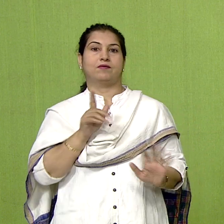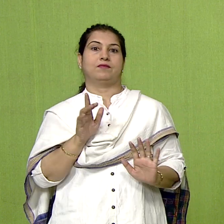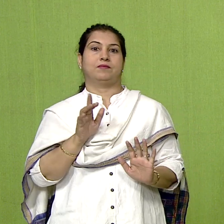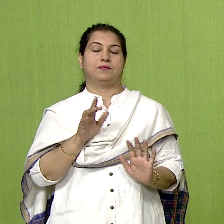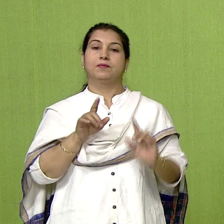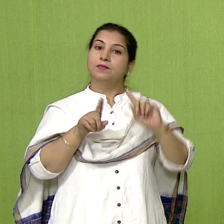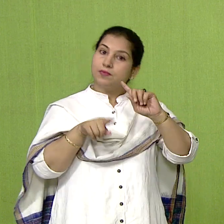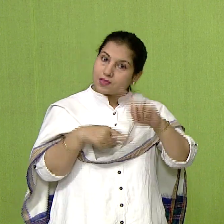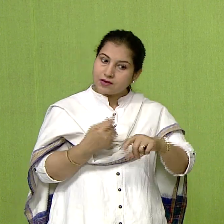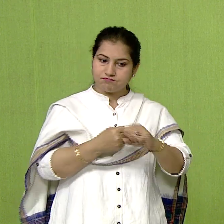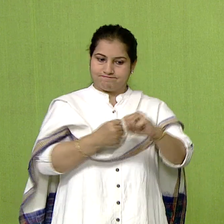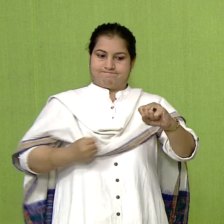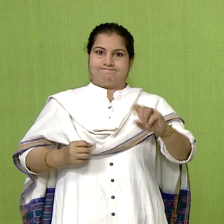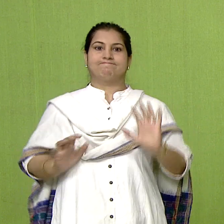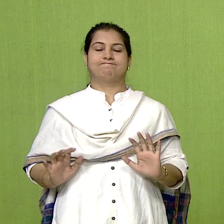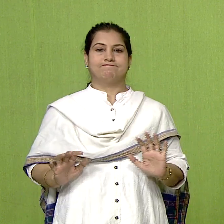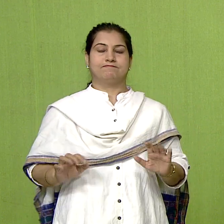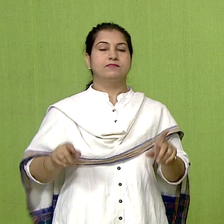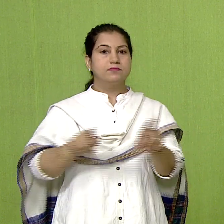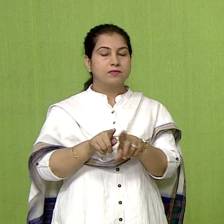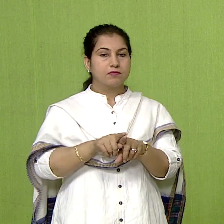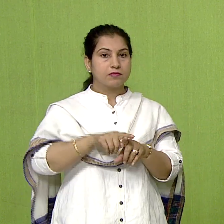And this would lead to demand for Indian independence.